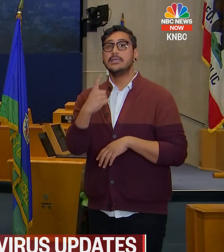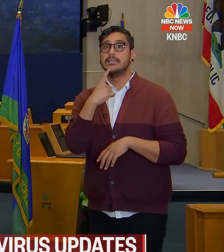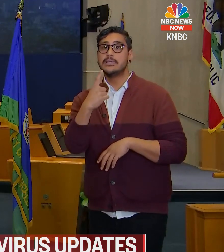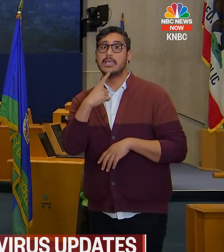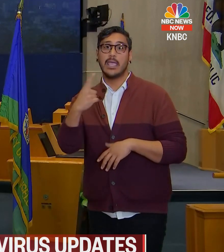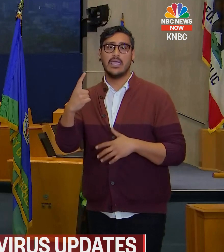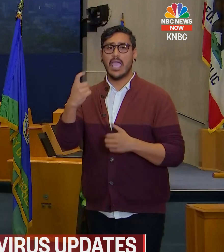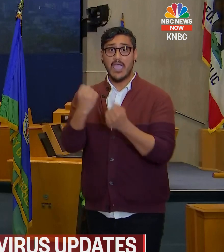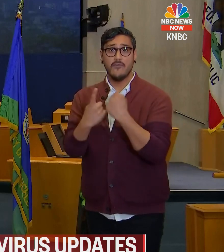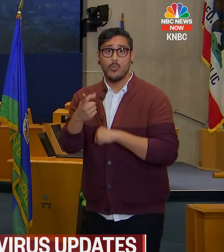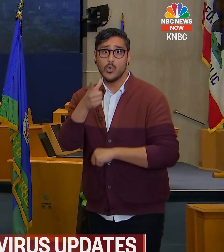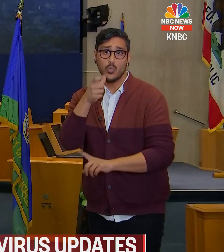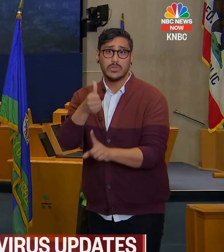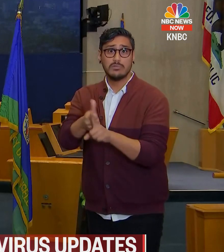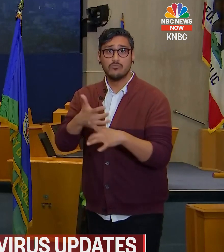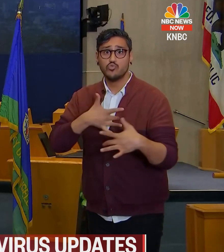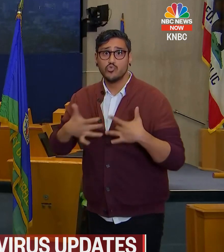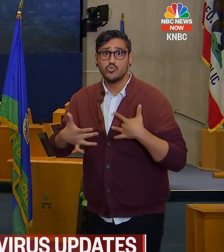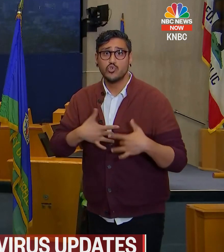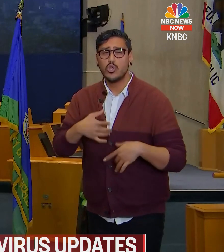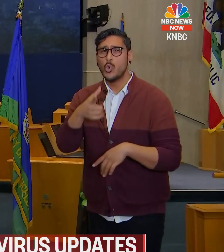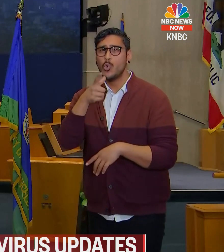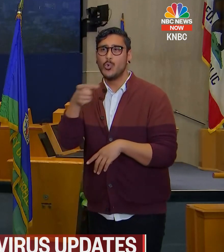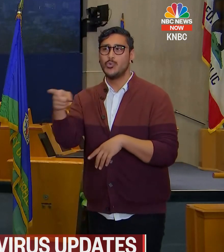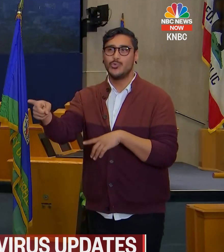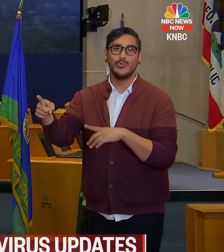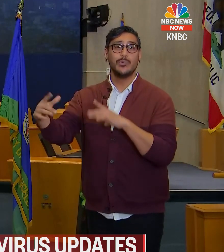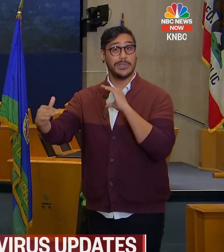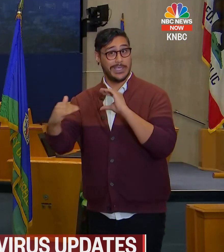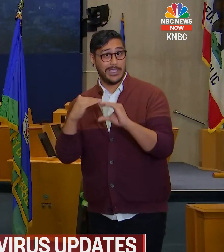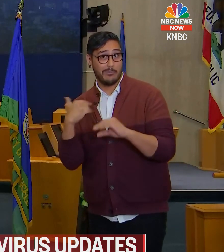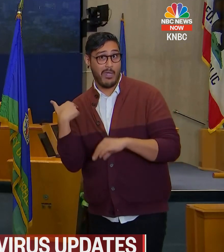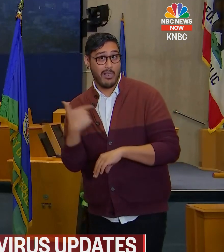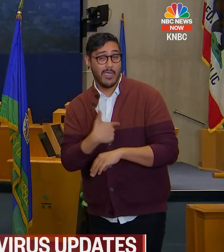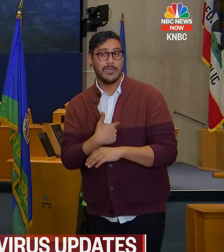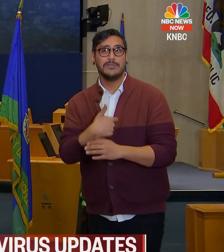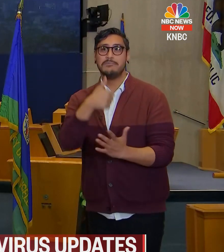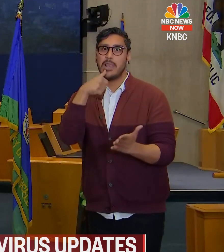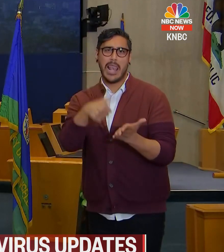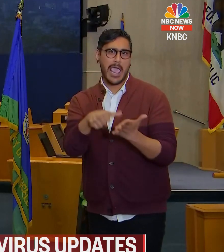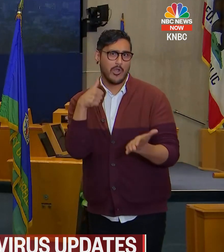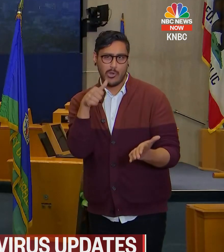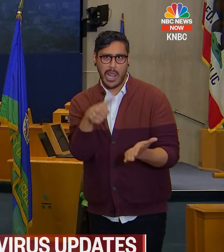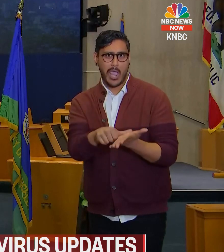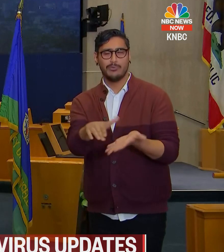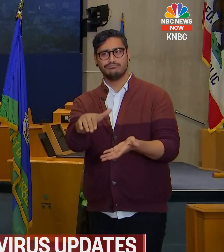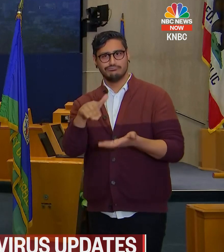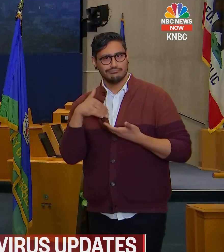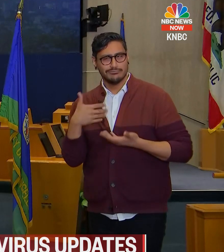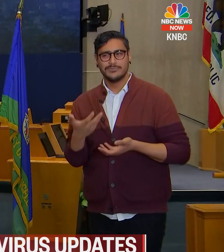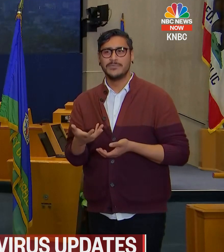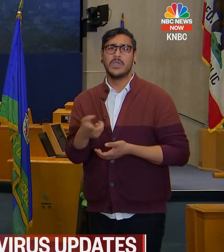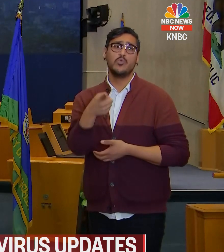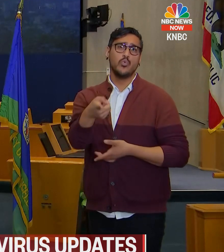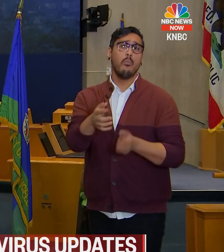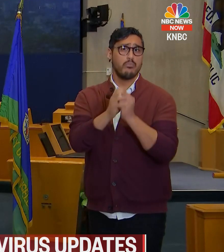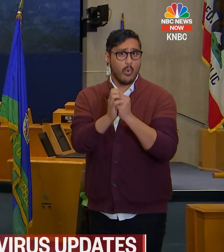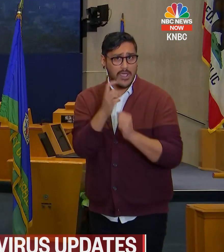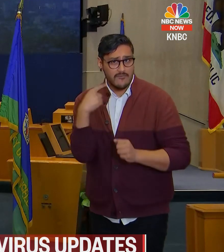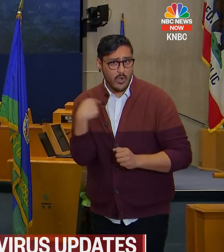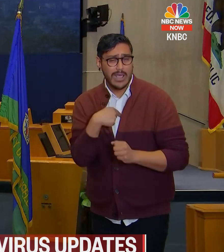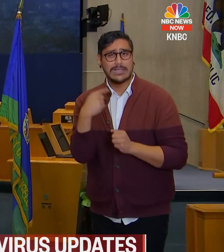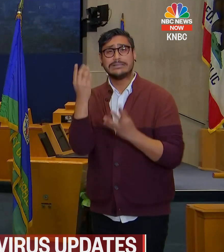the concerned people that have emailed us, written letters, passed along their prayers and